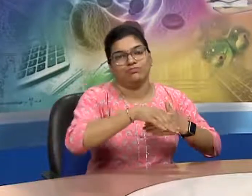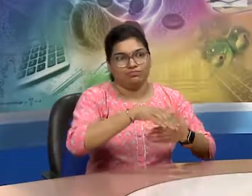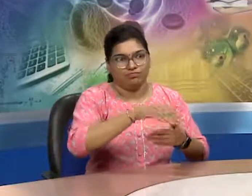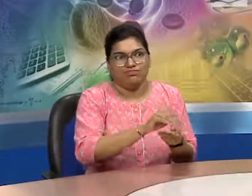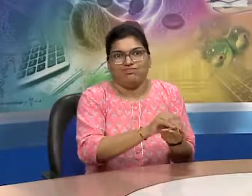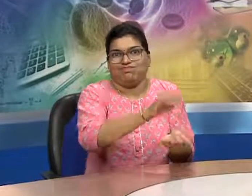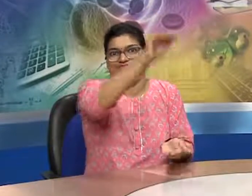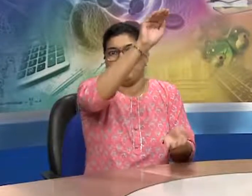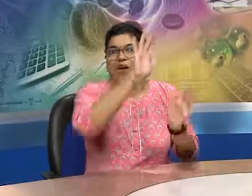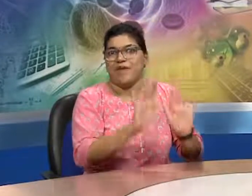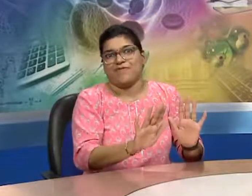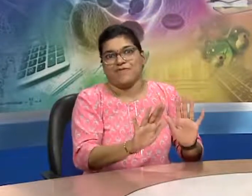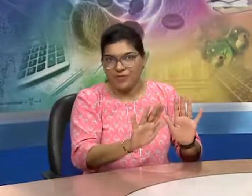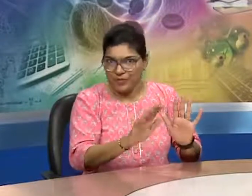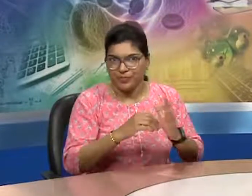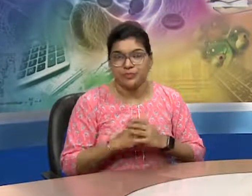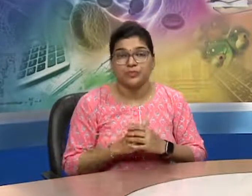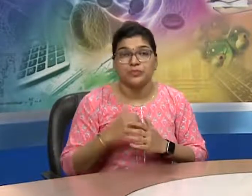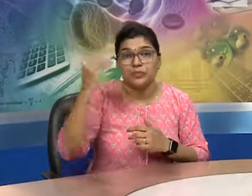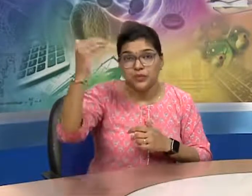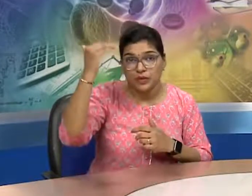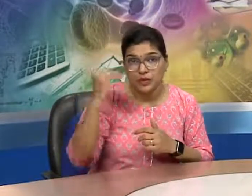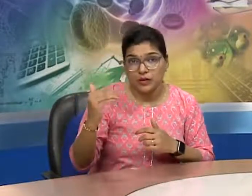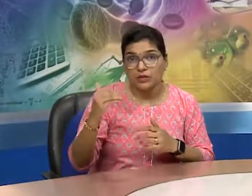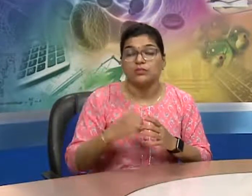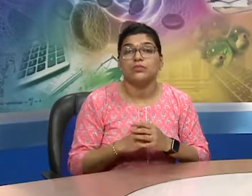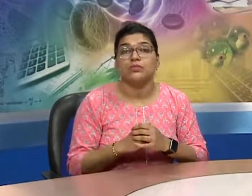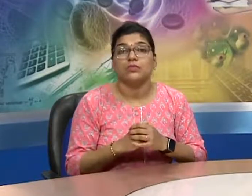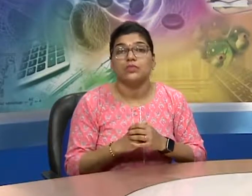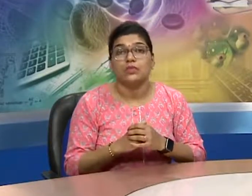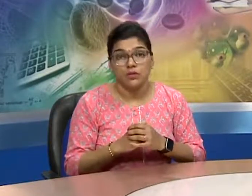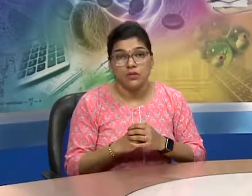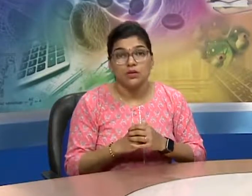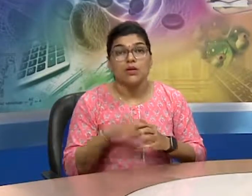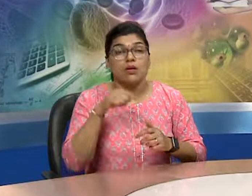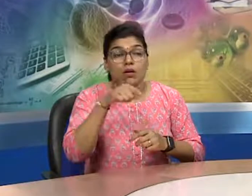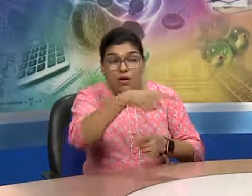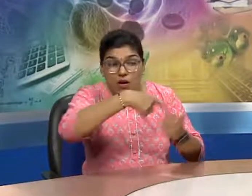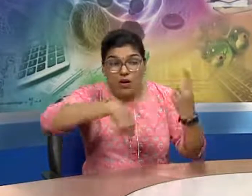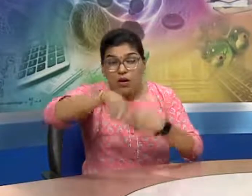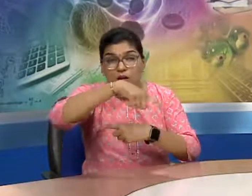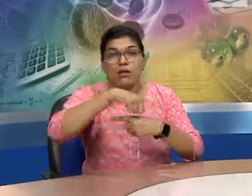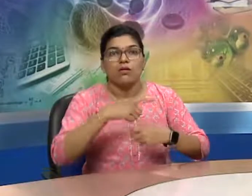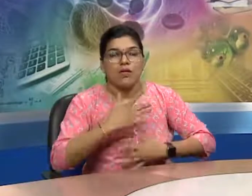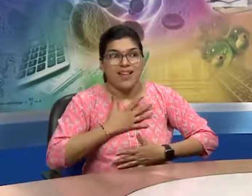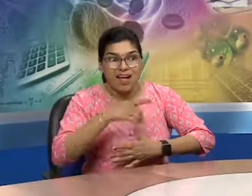As each organism has a particular requirement for its survival,